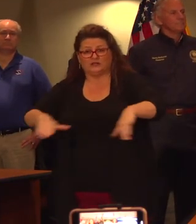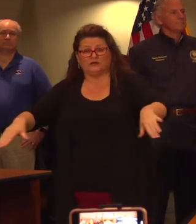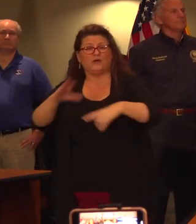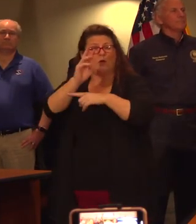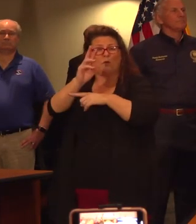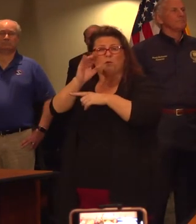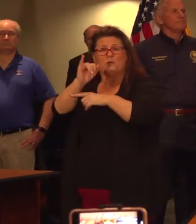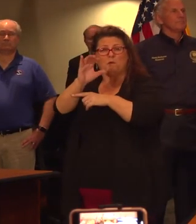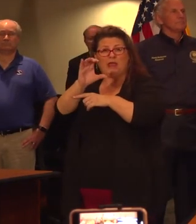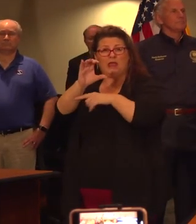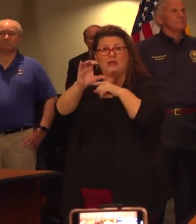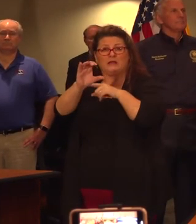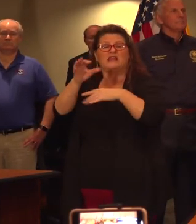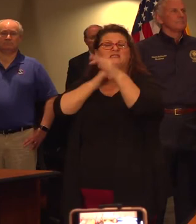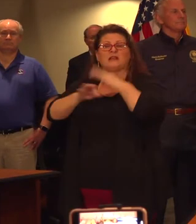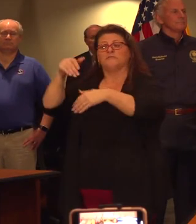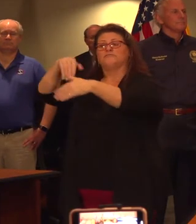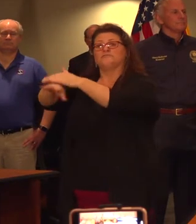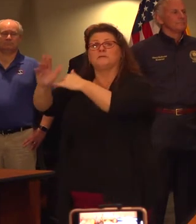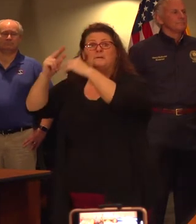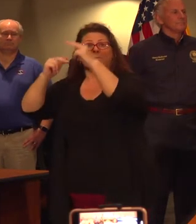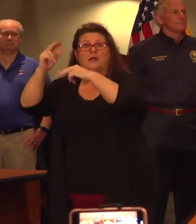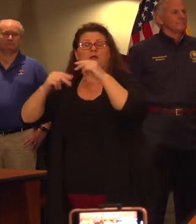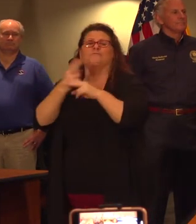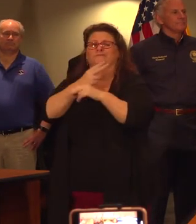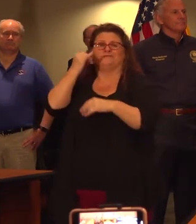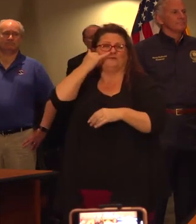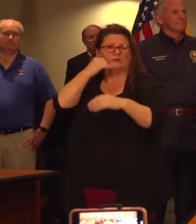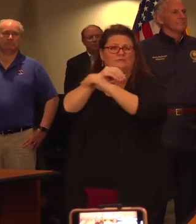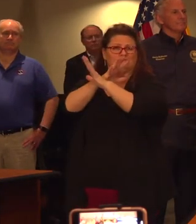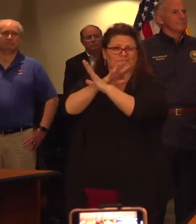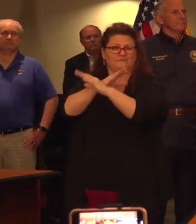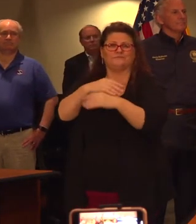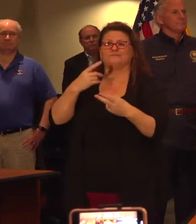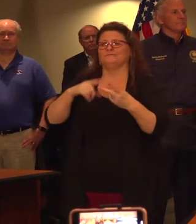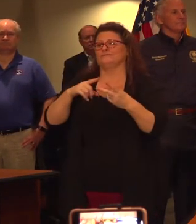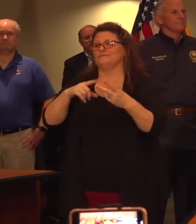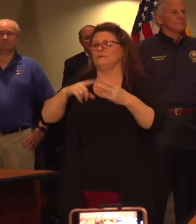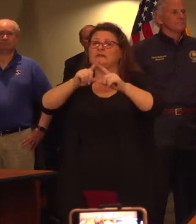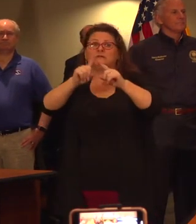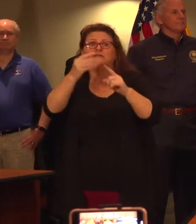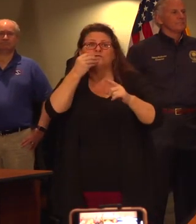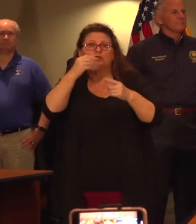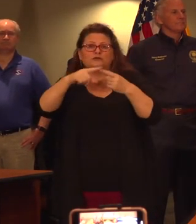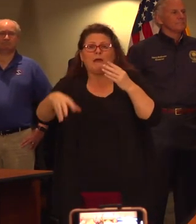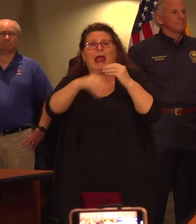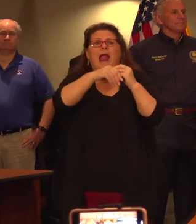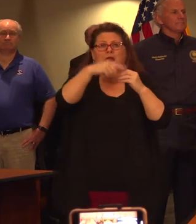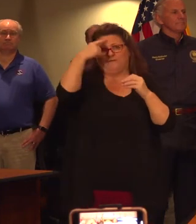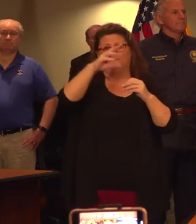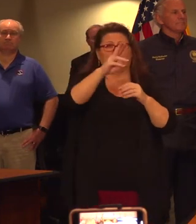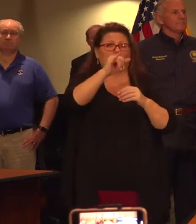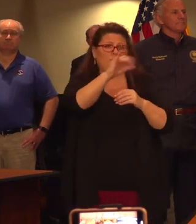the phone. We're working with partners to expand options in a variety of food categories to address WIC